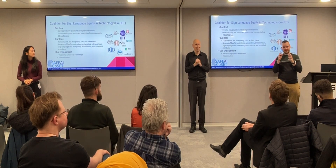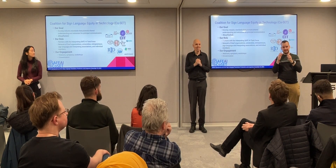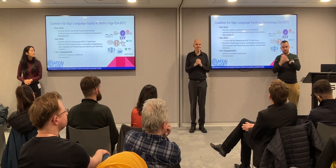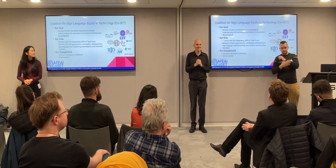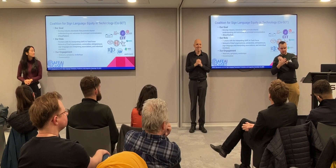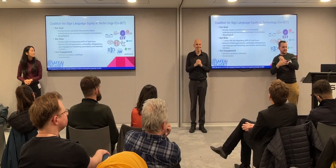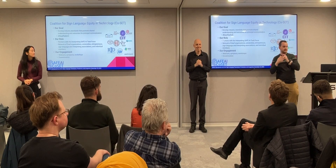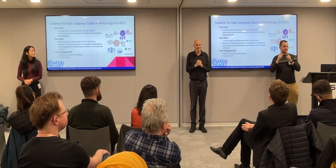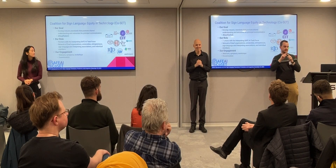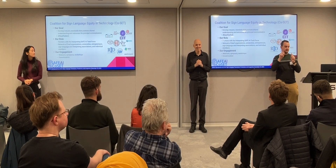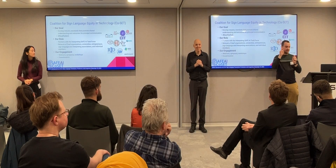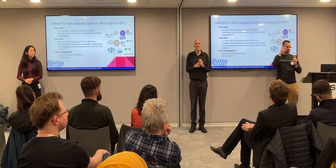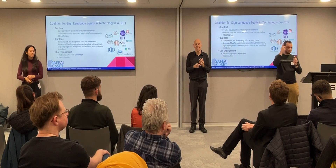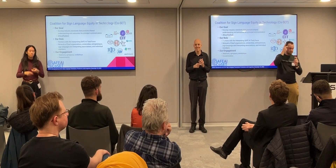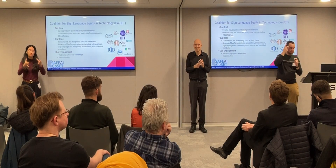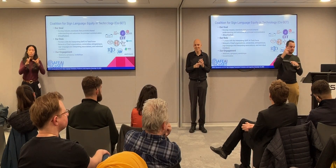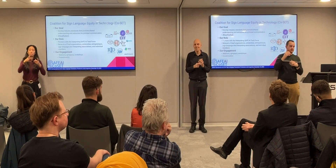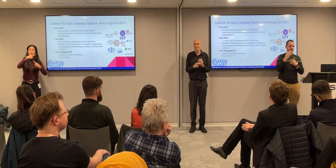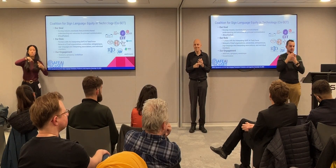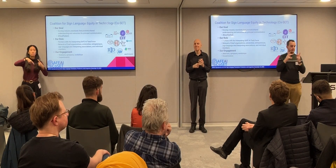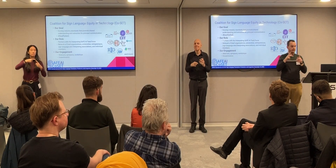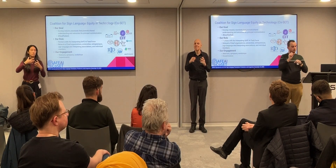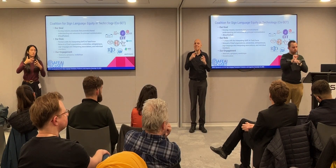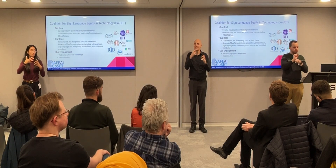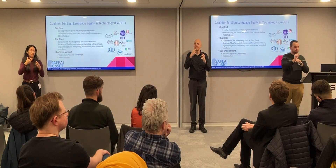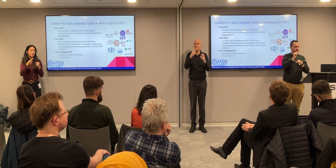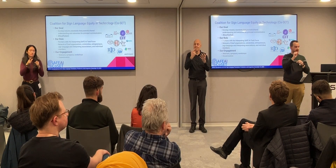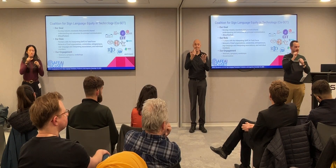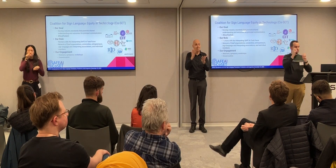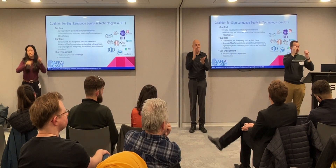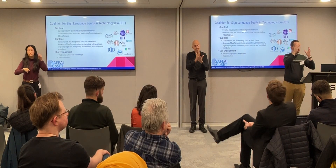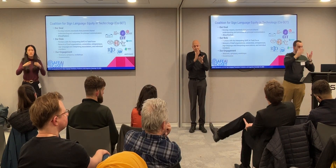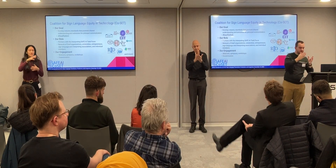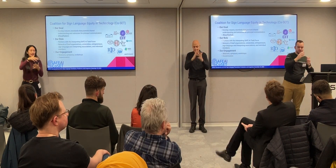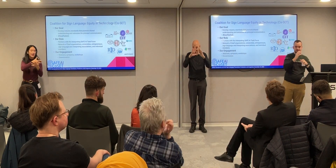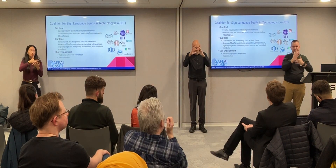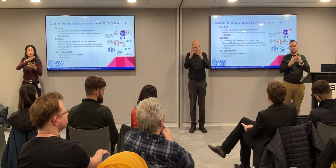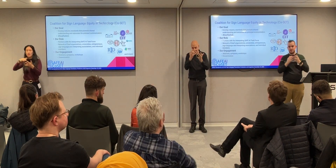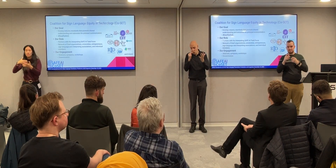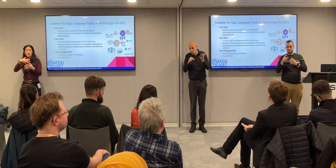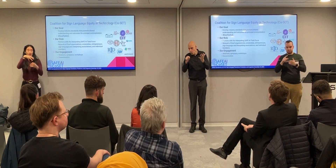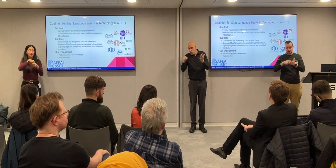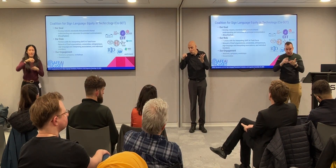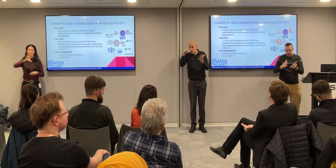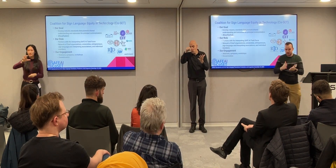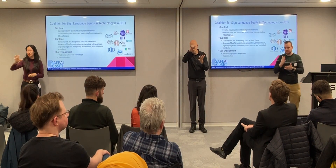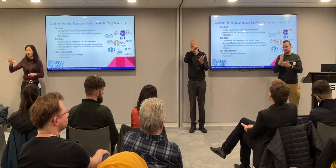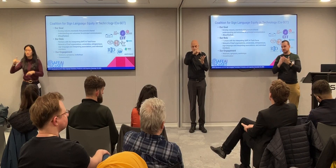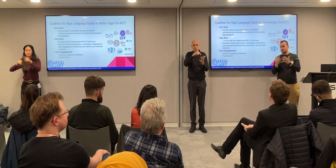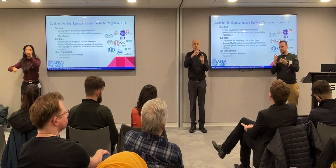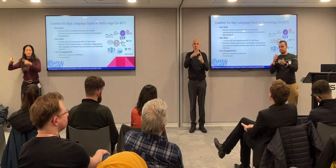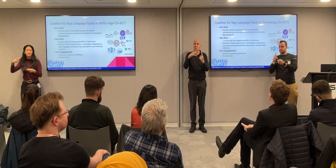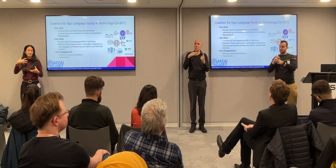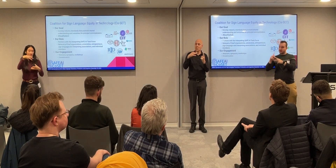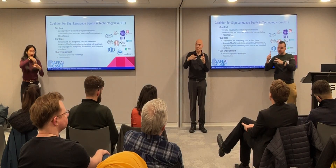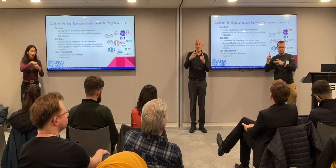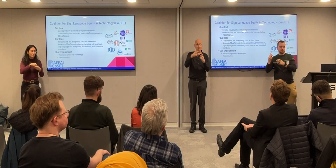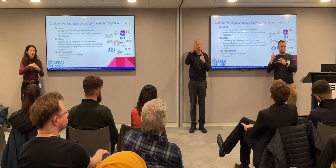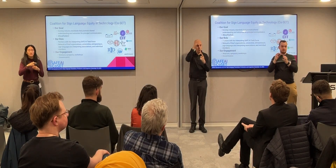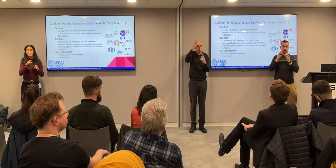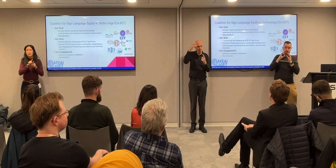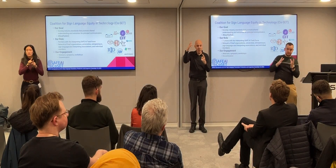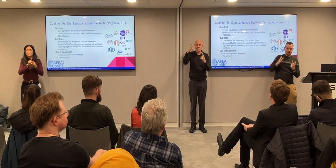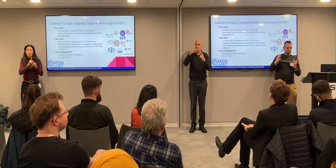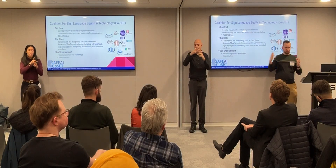We represent many different sign languages and countries, and we are represented with professors,